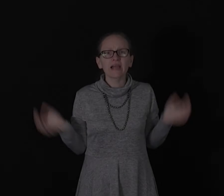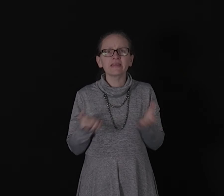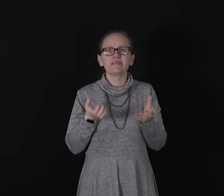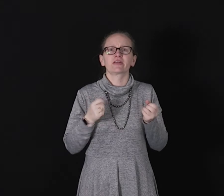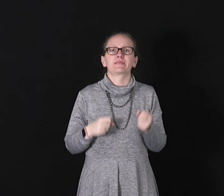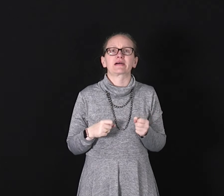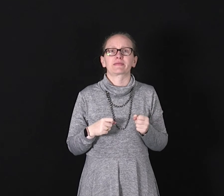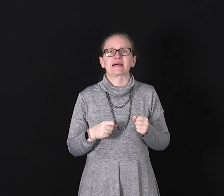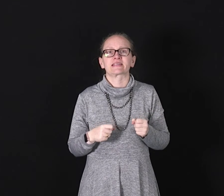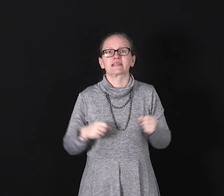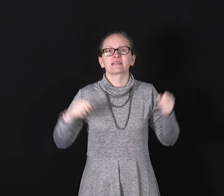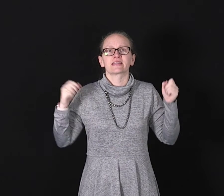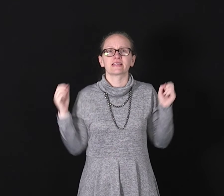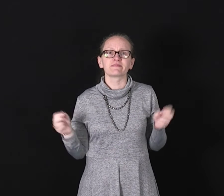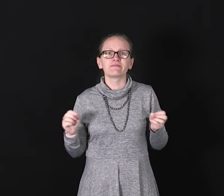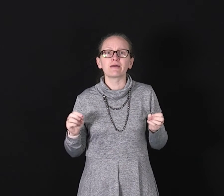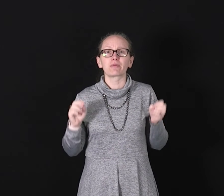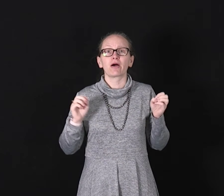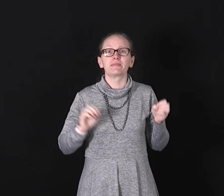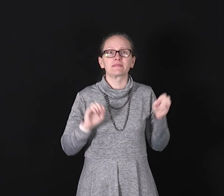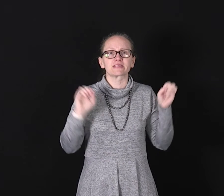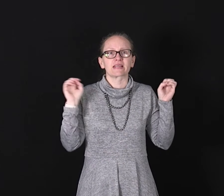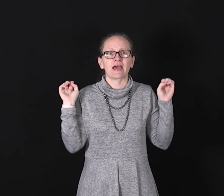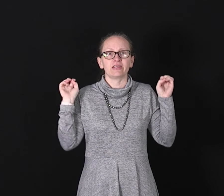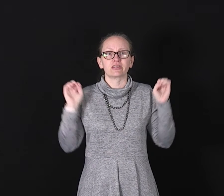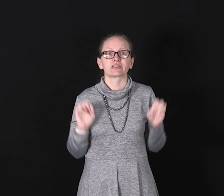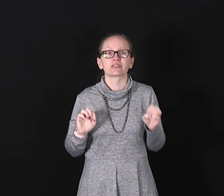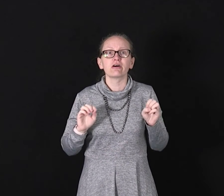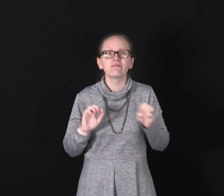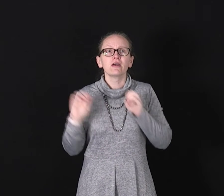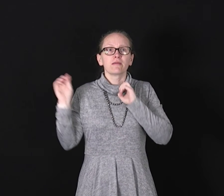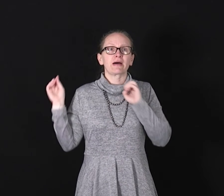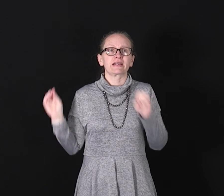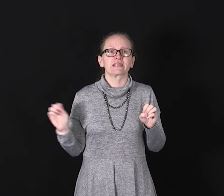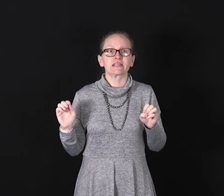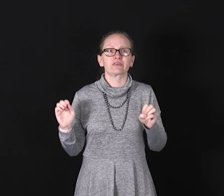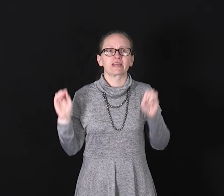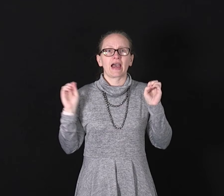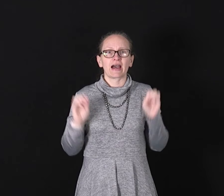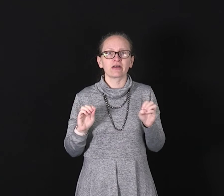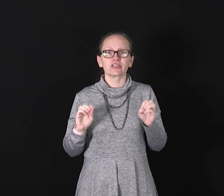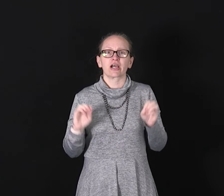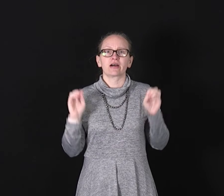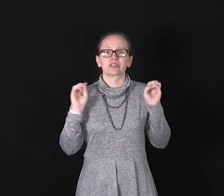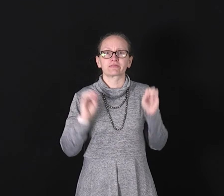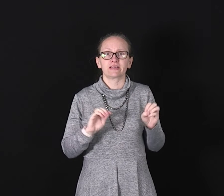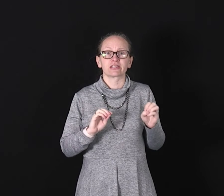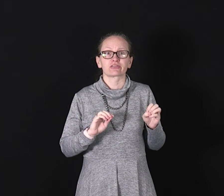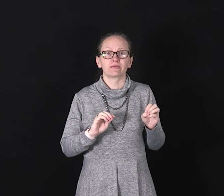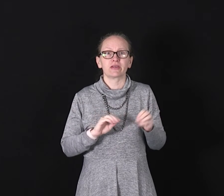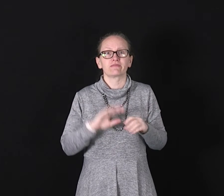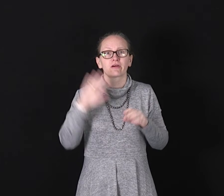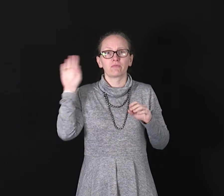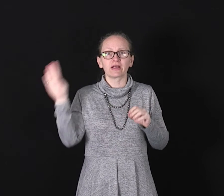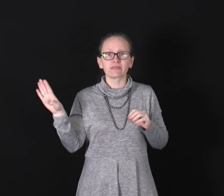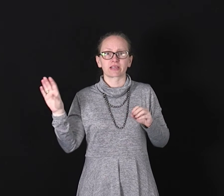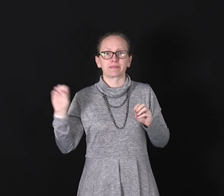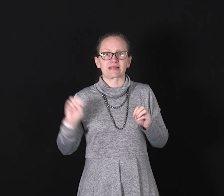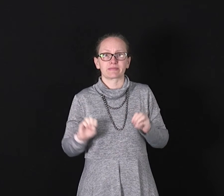Now that you've learned about capacitors, there's some fun problems that you can solve by considering how the charges redistribute from one of the capacitor